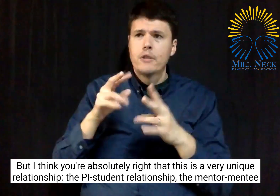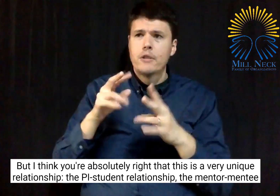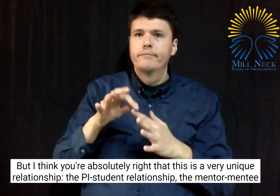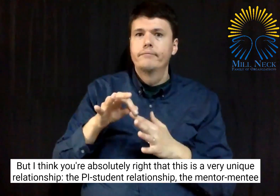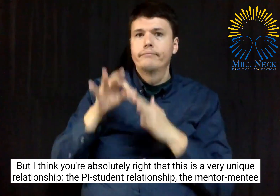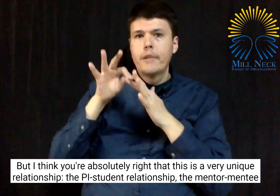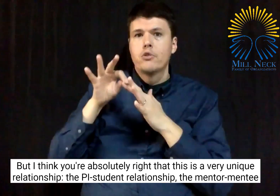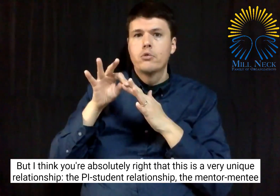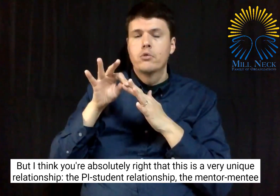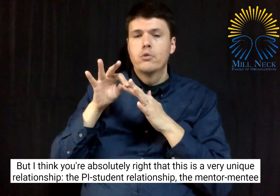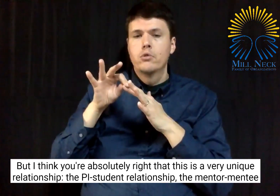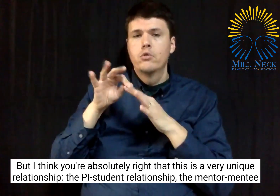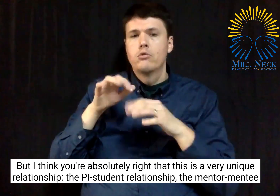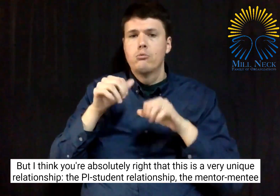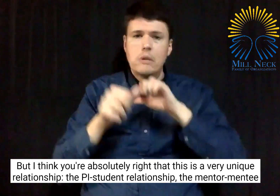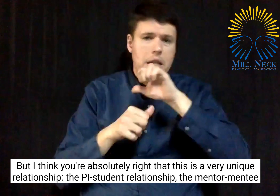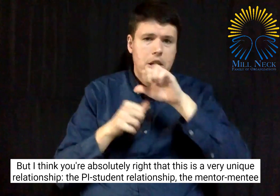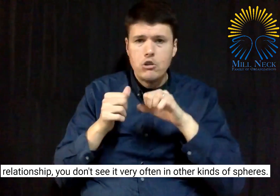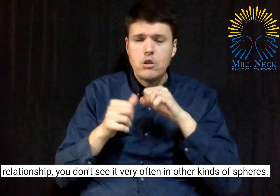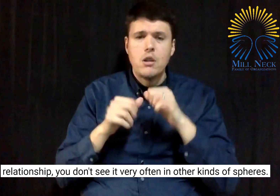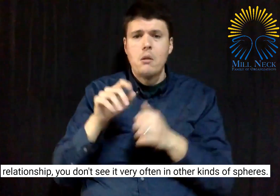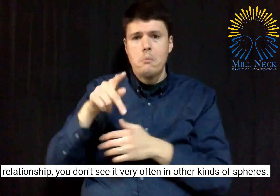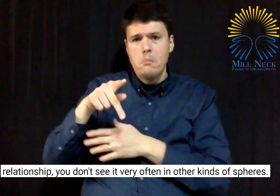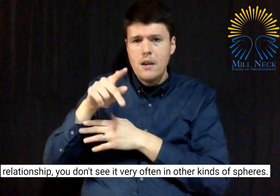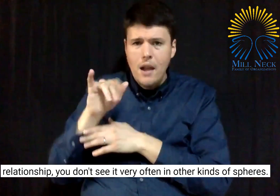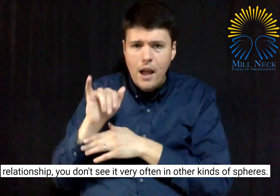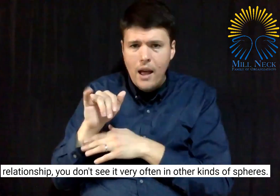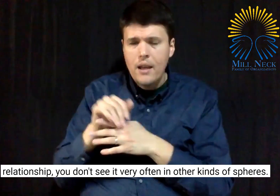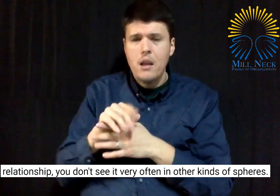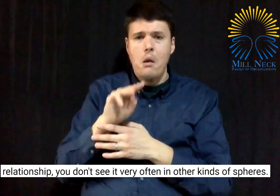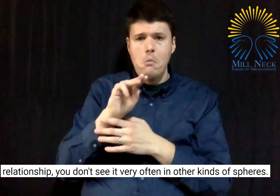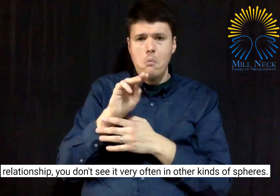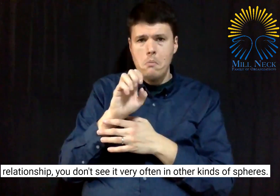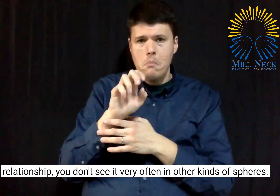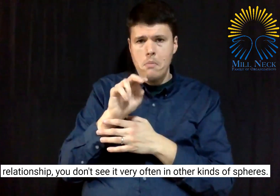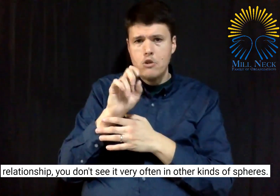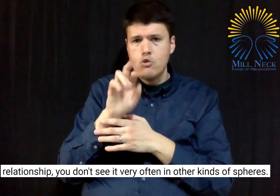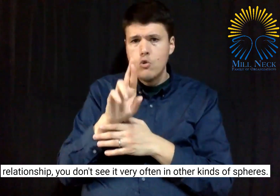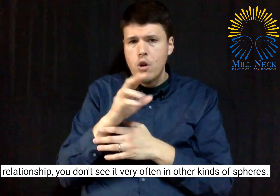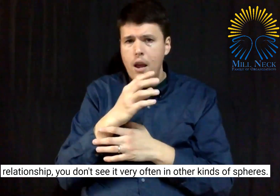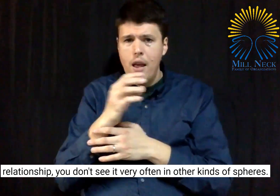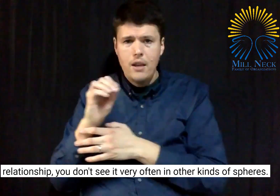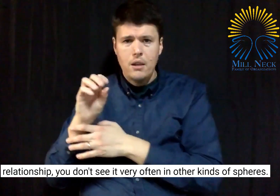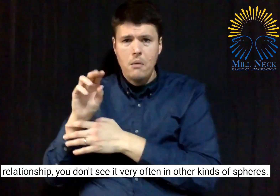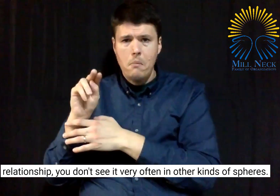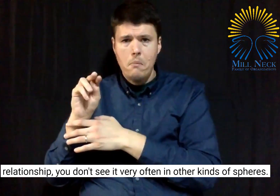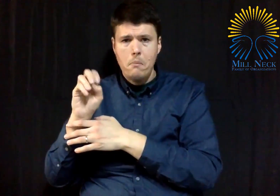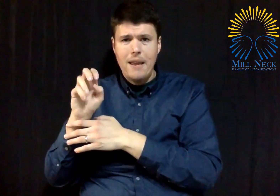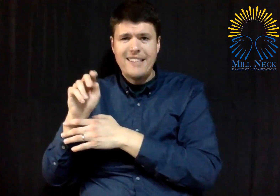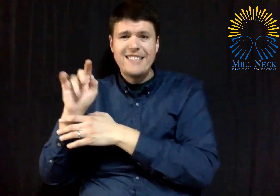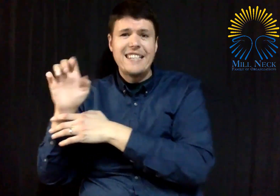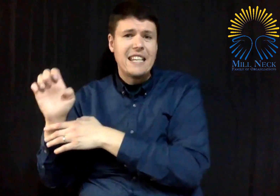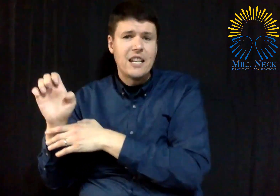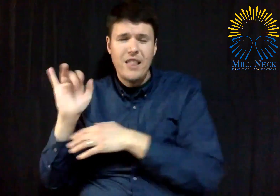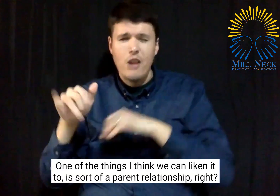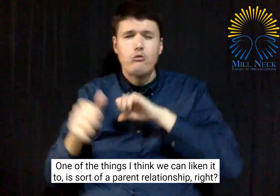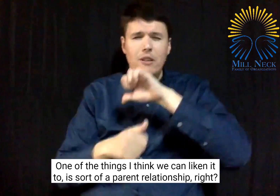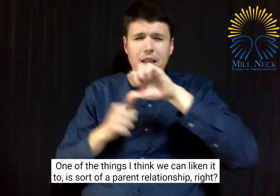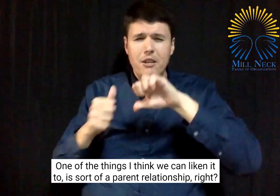the PI-student relationship, the mentor-mentee relationship. You don't see it very often in other kinds of spheres. But one of the things